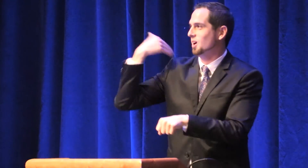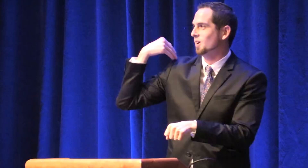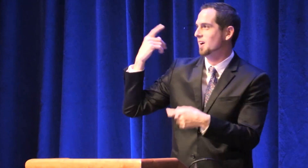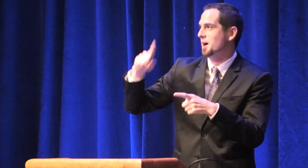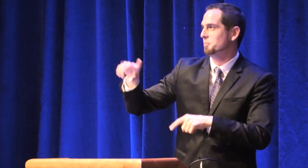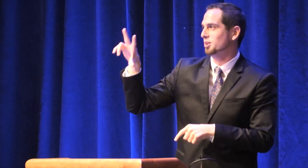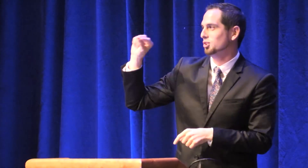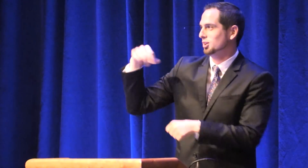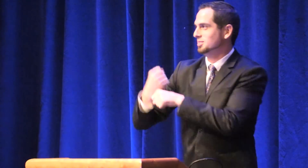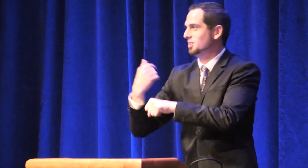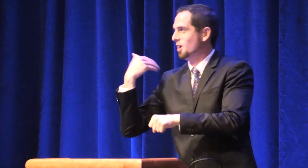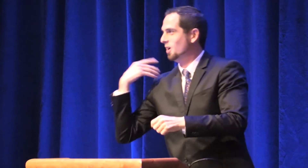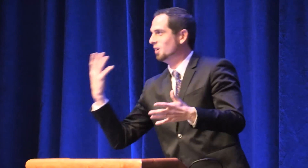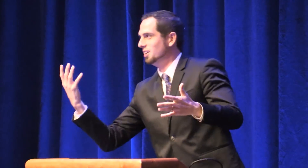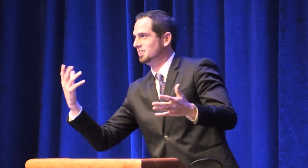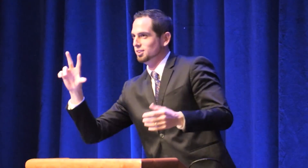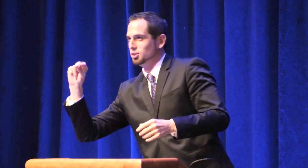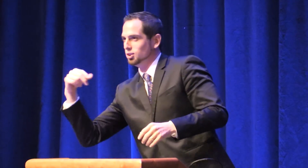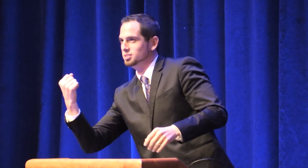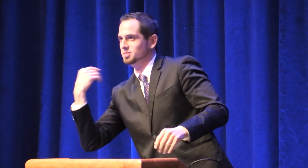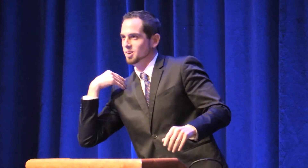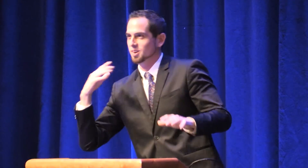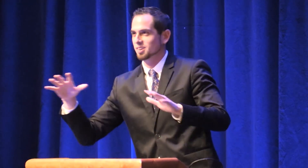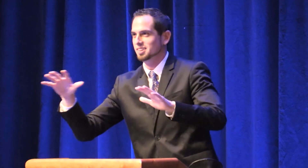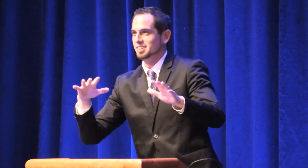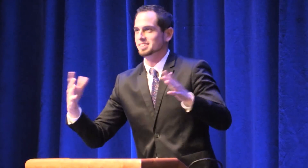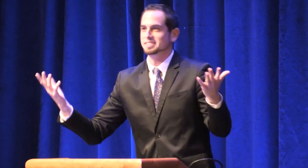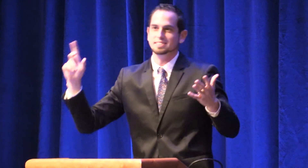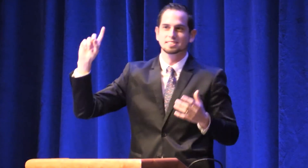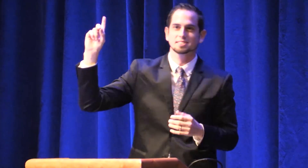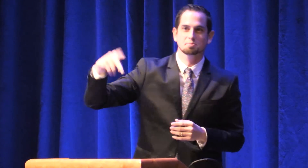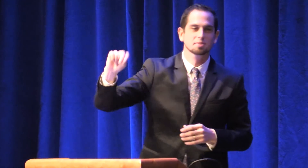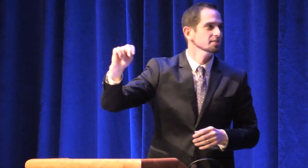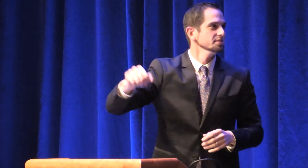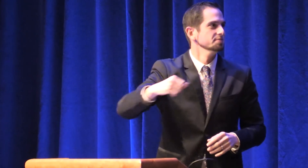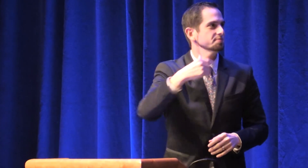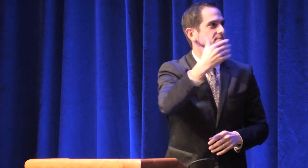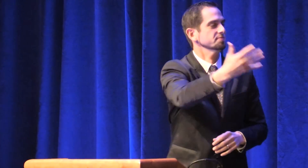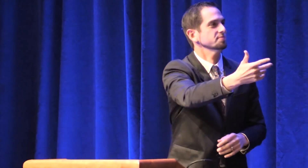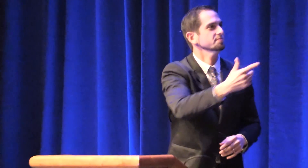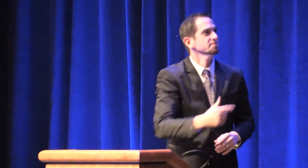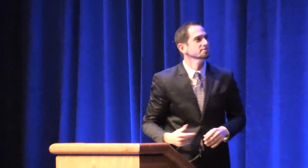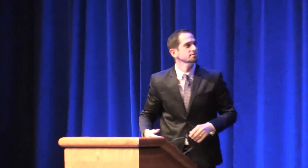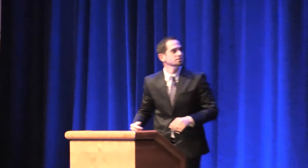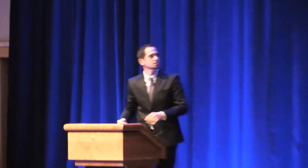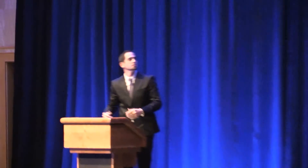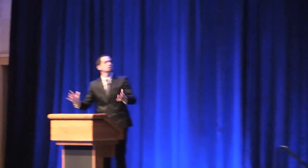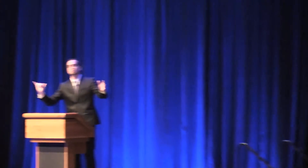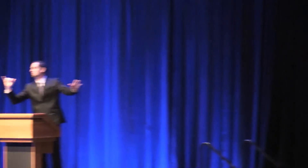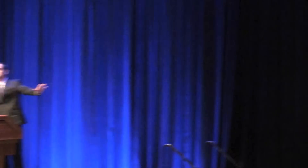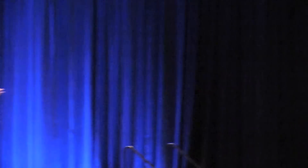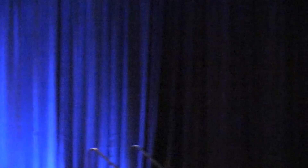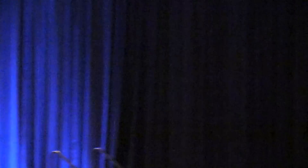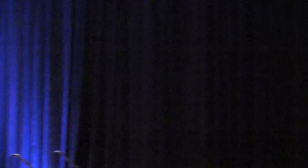the biggest intersections of the deaf and hard of hearing world in the media, and that was the DPN movement in